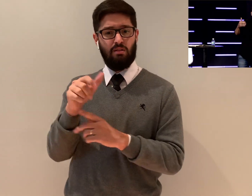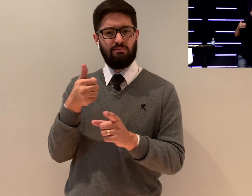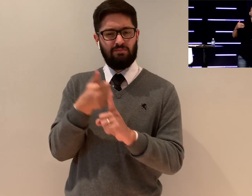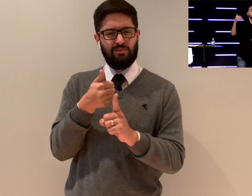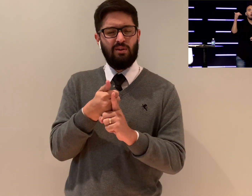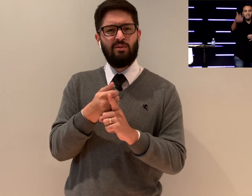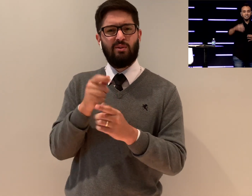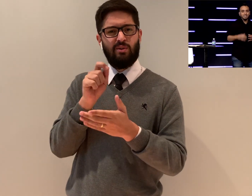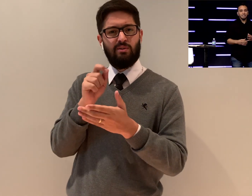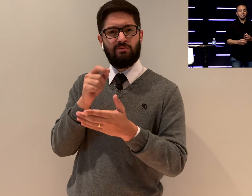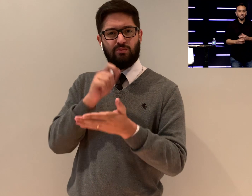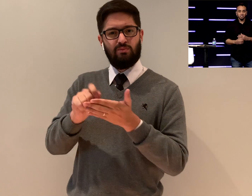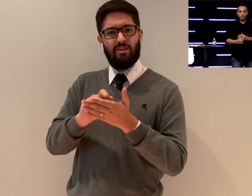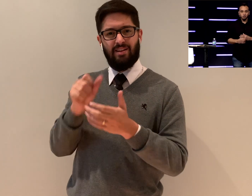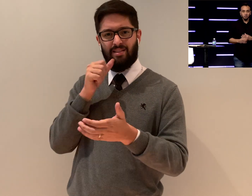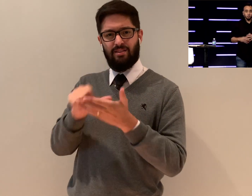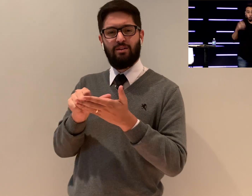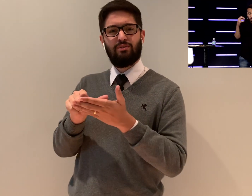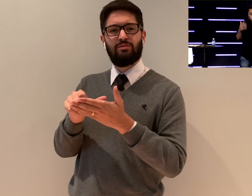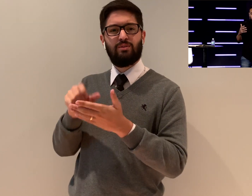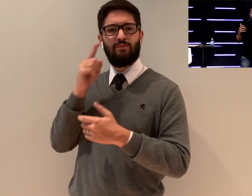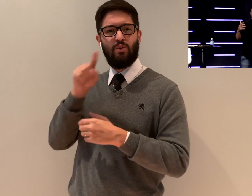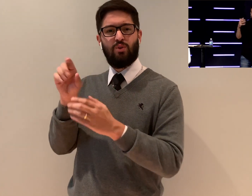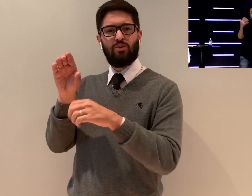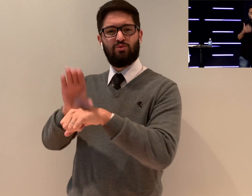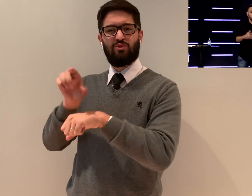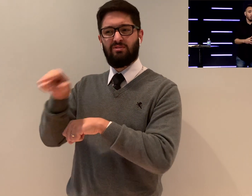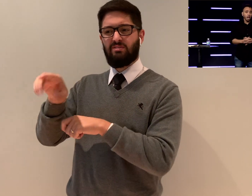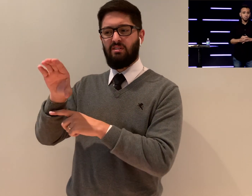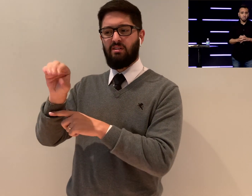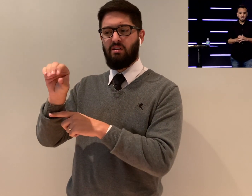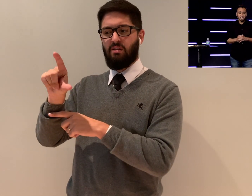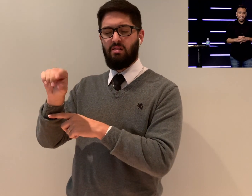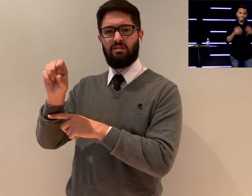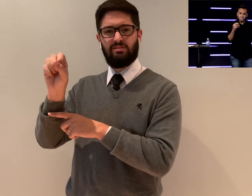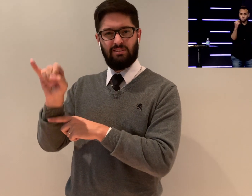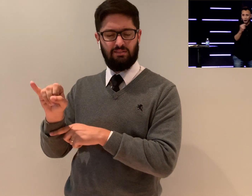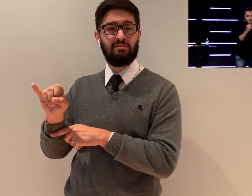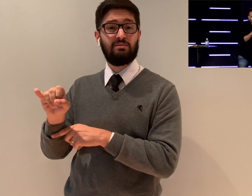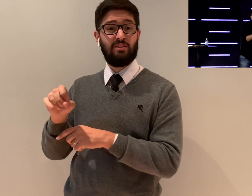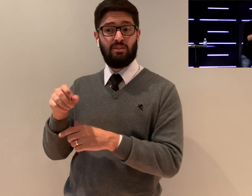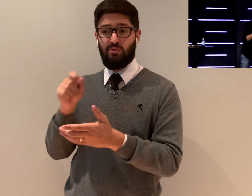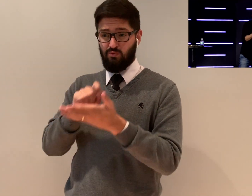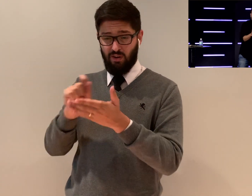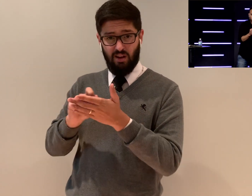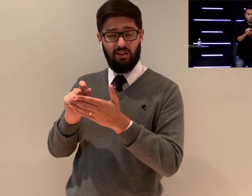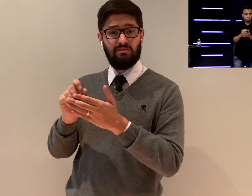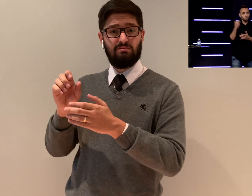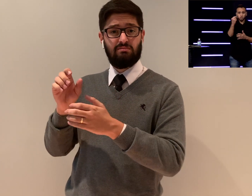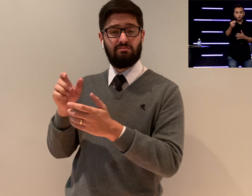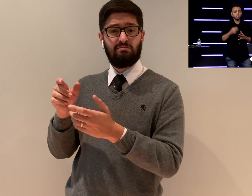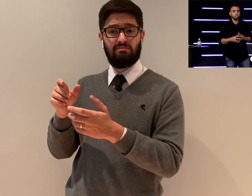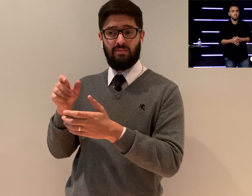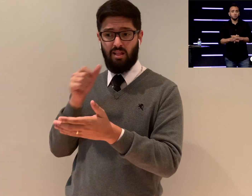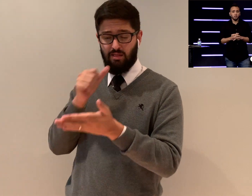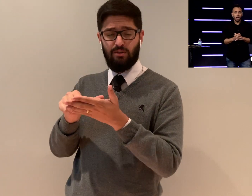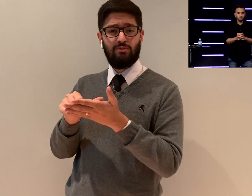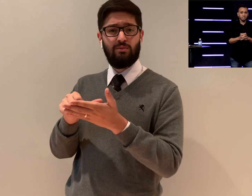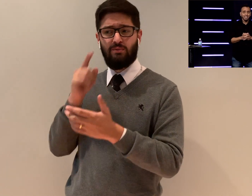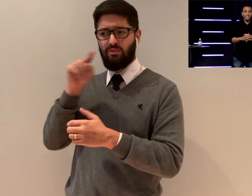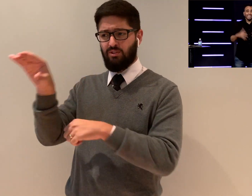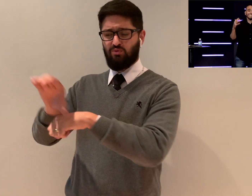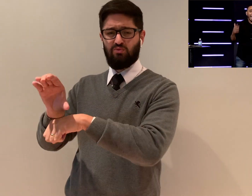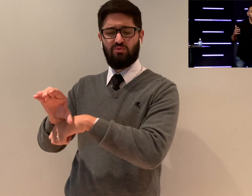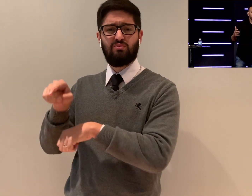Apostle Paul is writing this letter to the church in the city of Colossae. And as he's writing this letter to the church in the city of